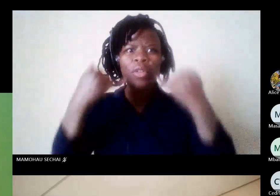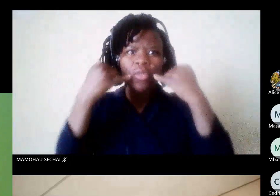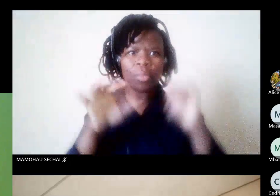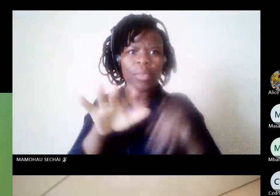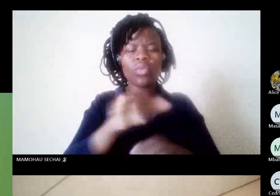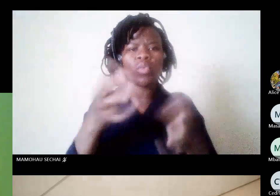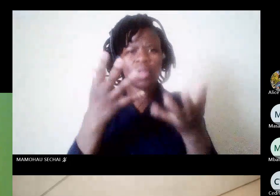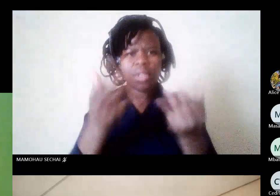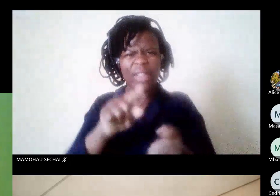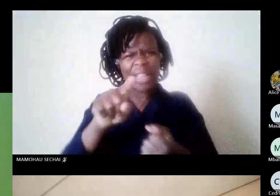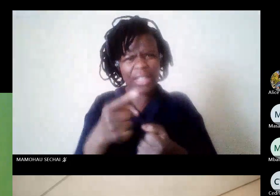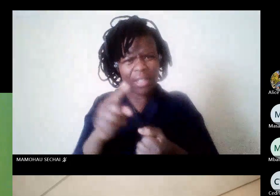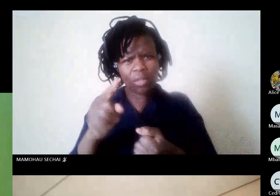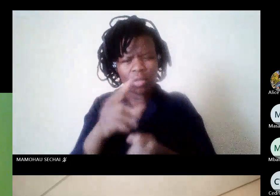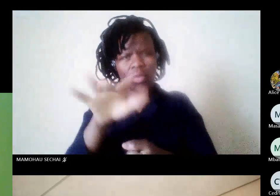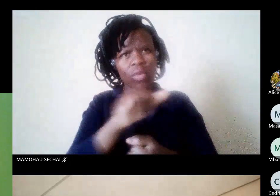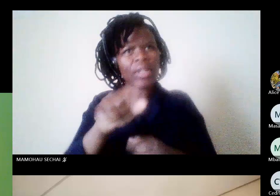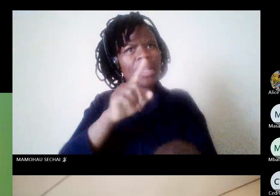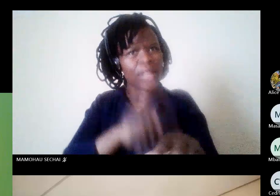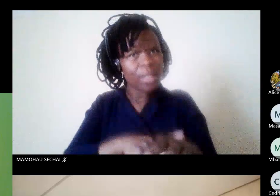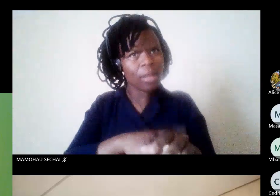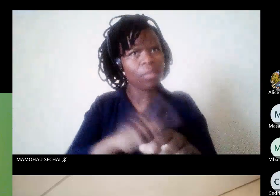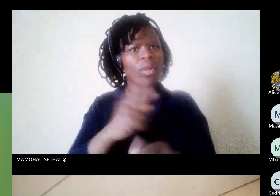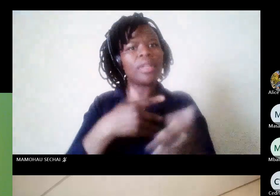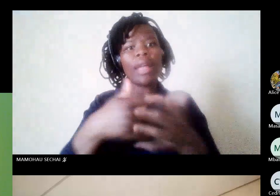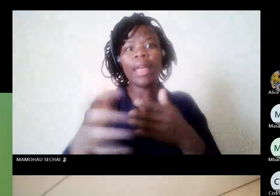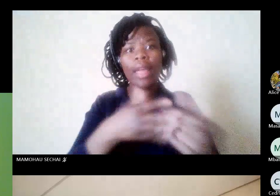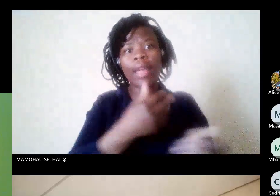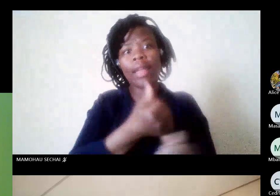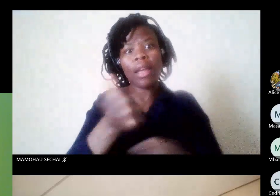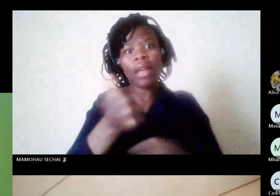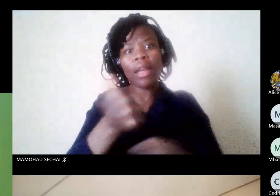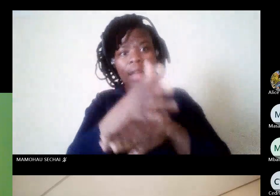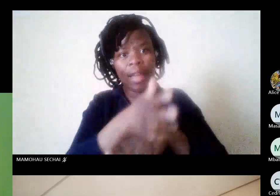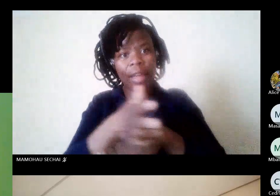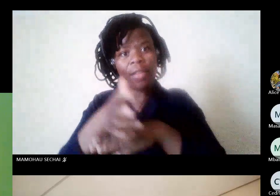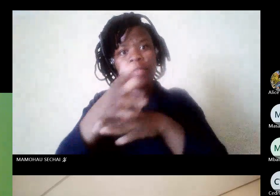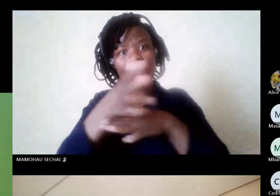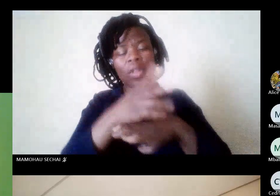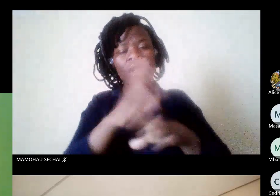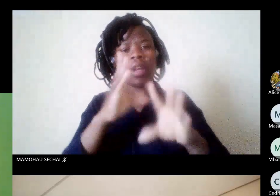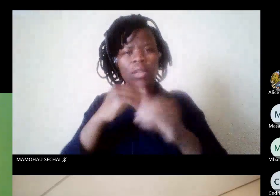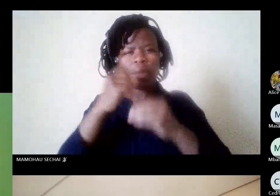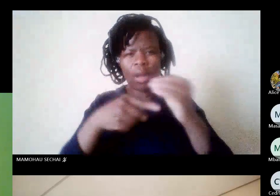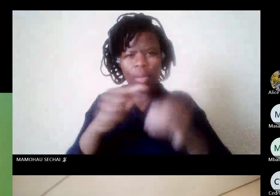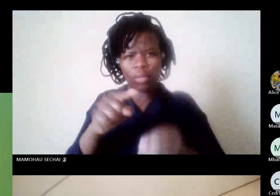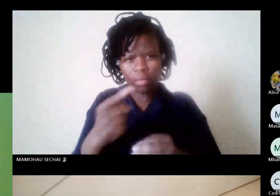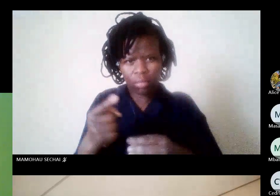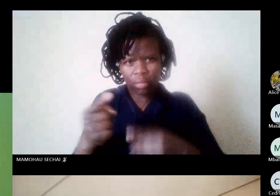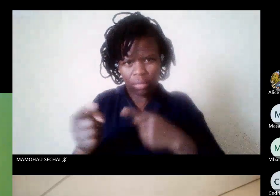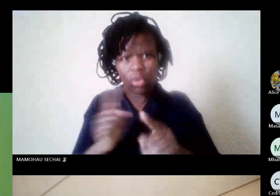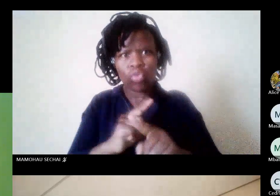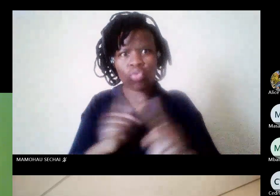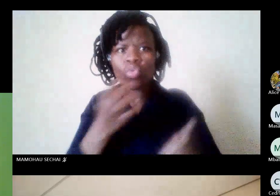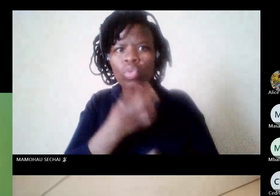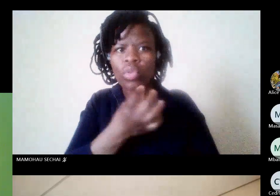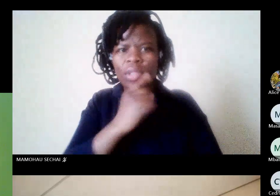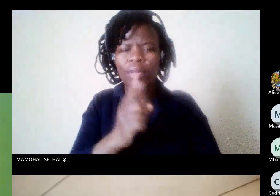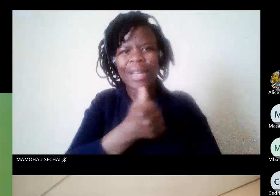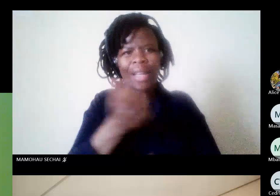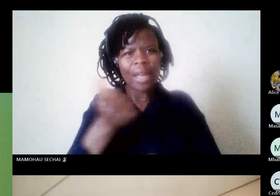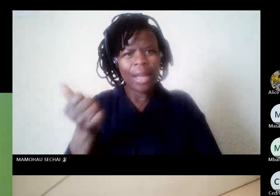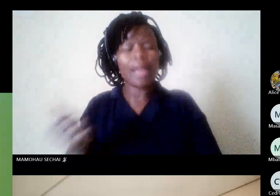are, when any of the videos or anything are saying about this, they are talking about these things, they are not saying that the other aspects we are talking